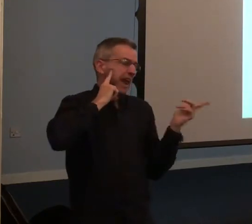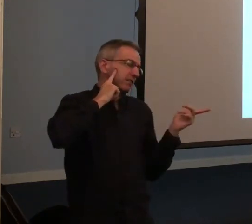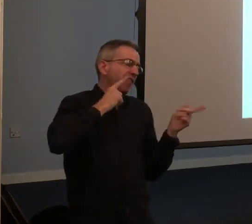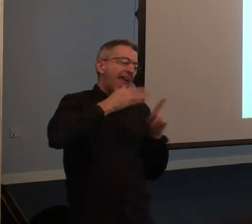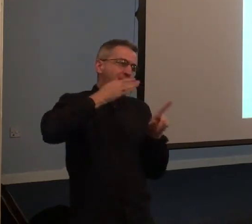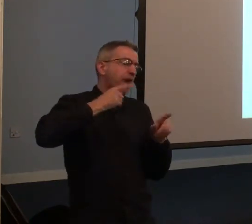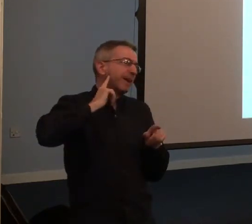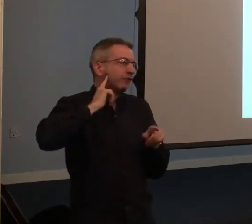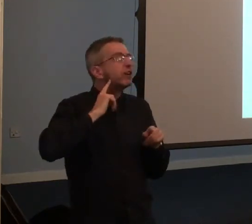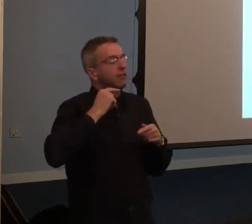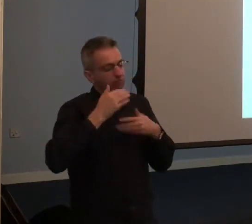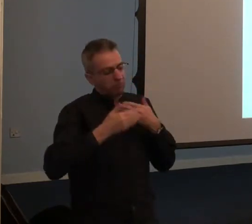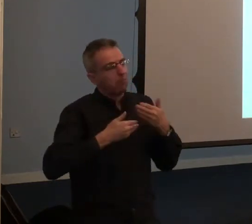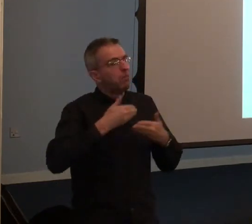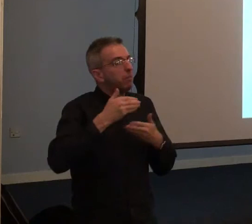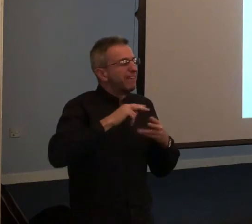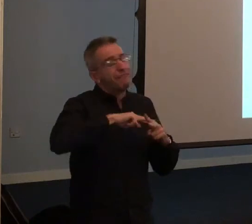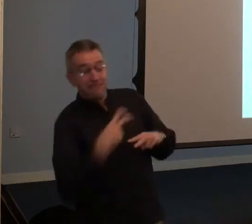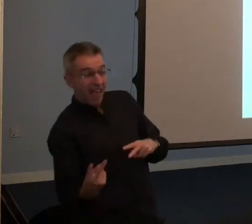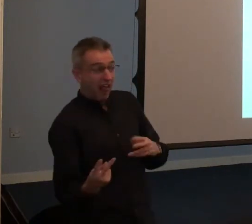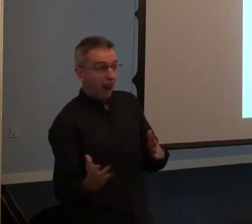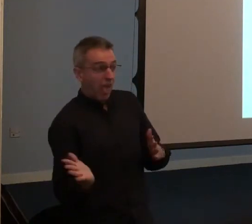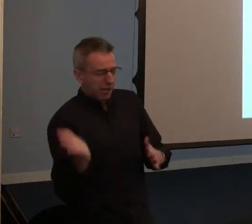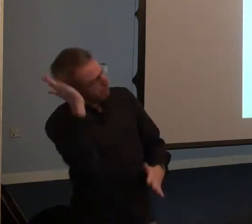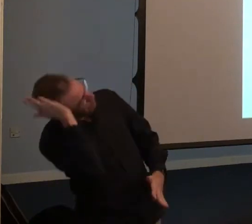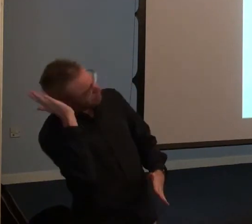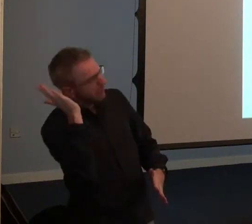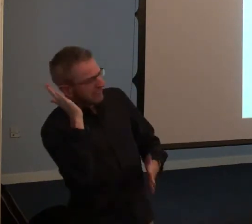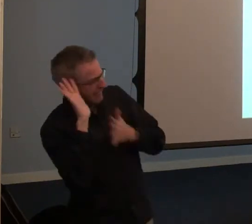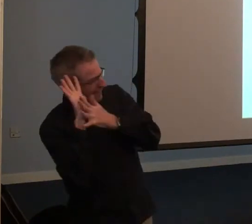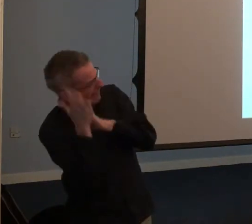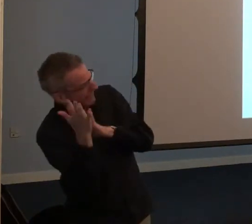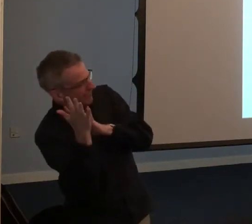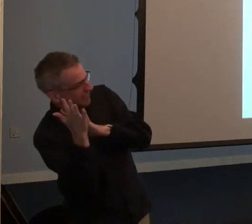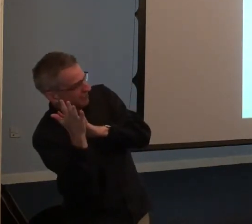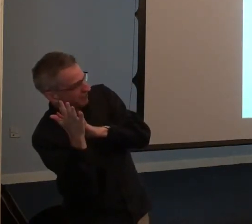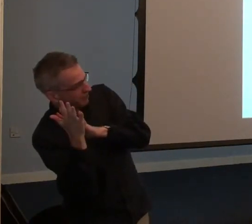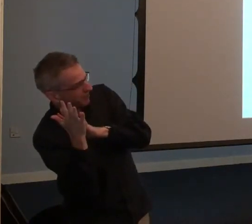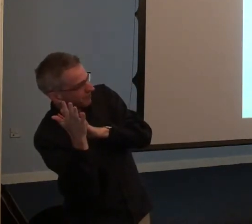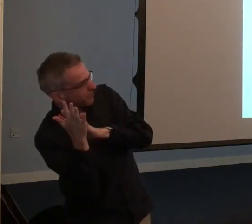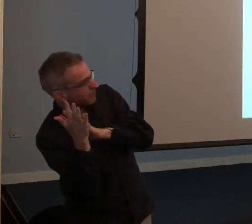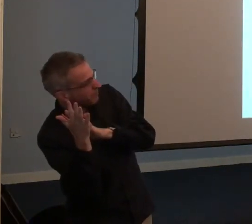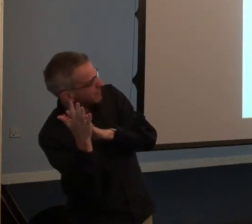so that they could become hearing. So the aim was to restore their hearing because the child fell and it was damaged.